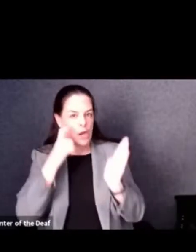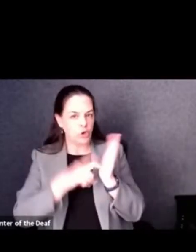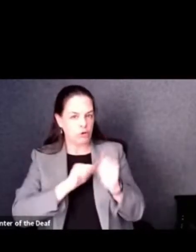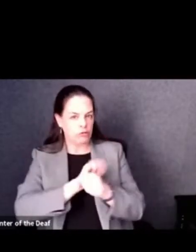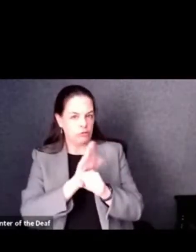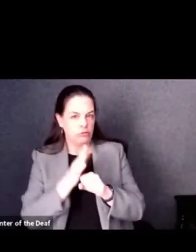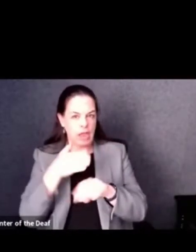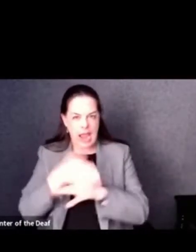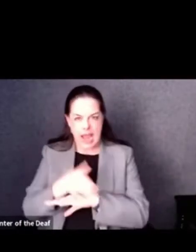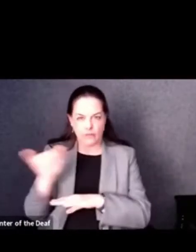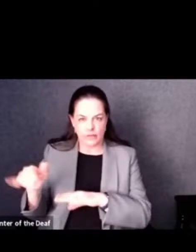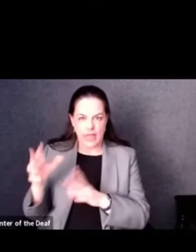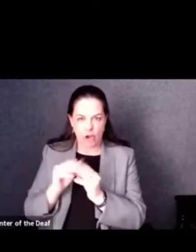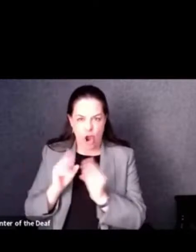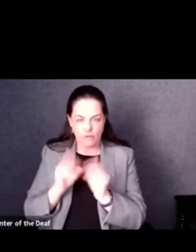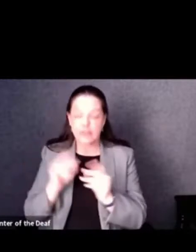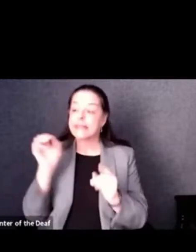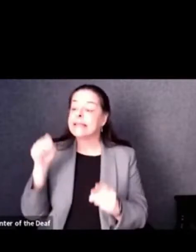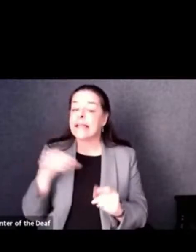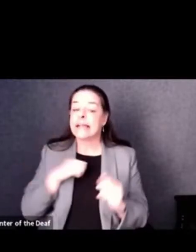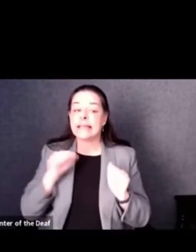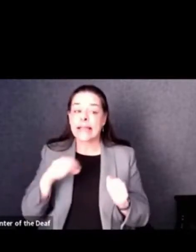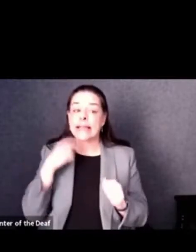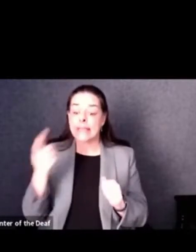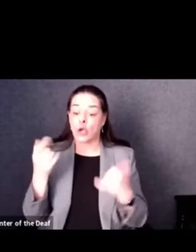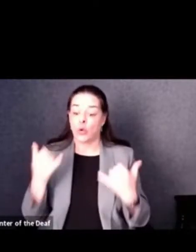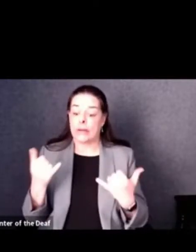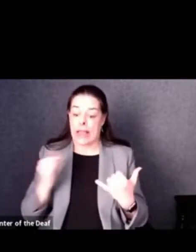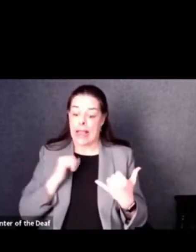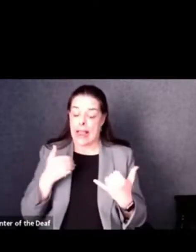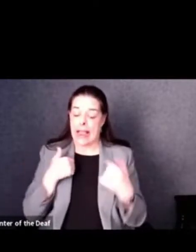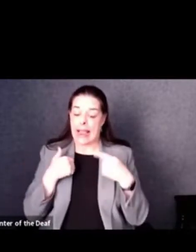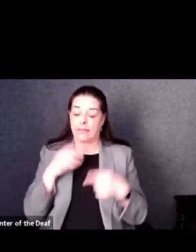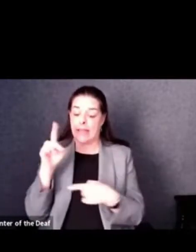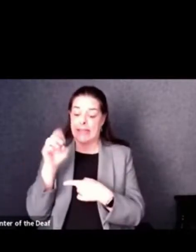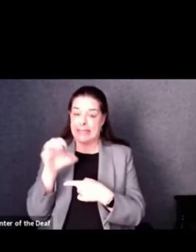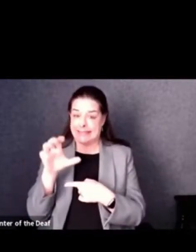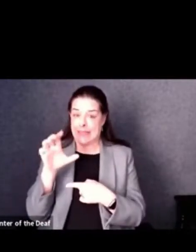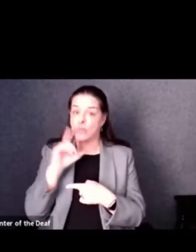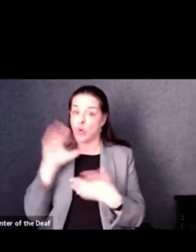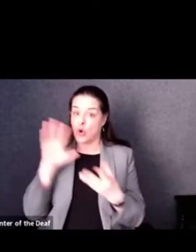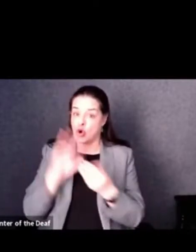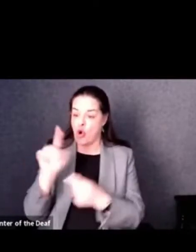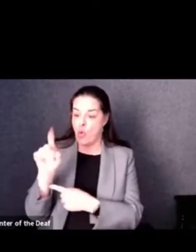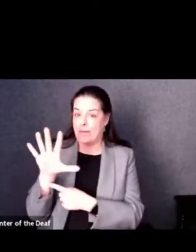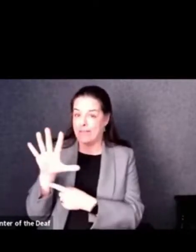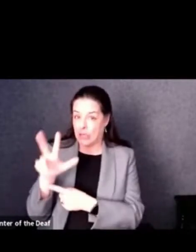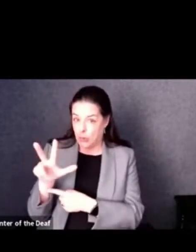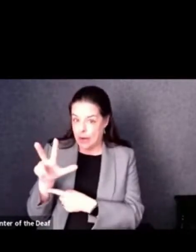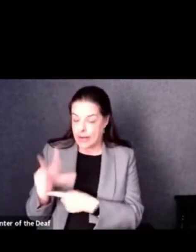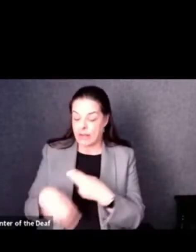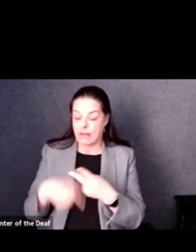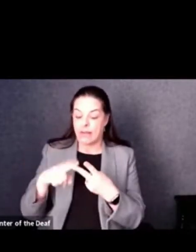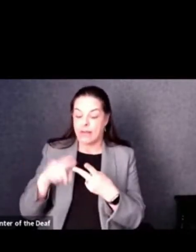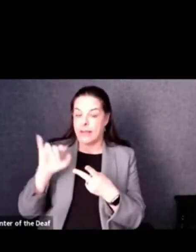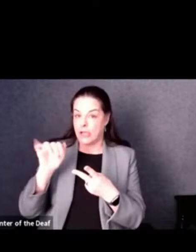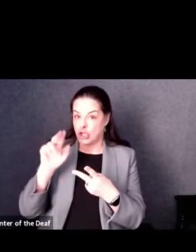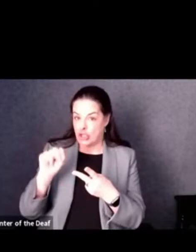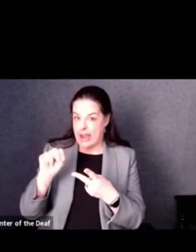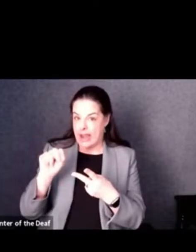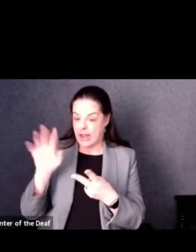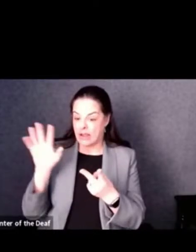press conference? Yeah, I can tell you right now, I have in front of me, December was 153, January